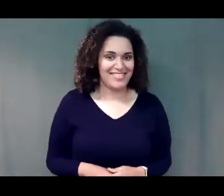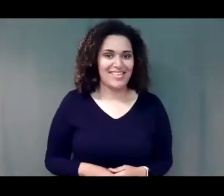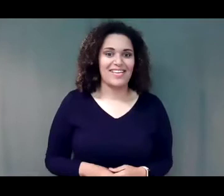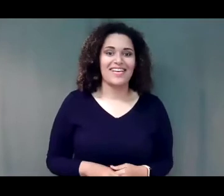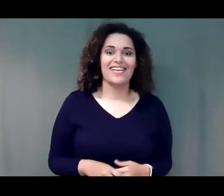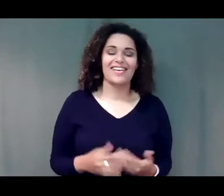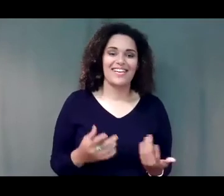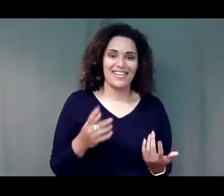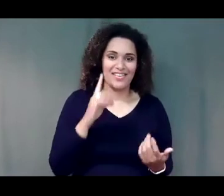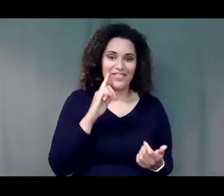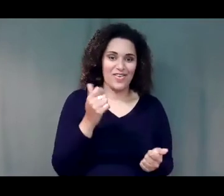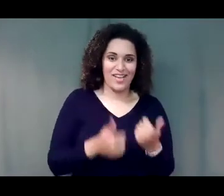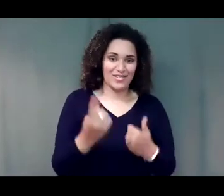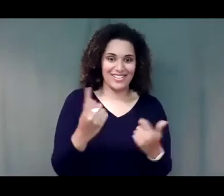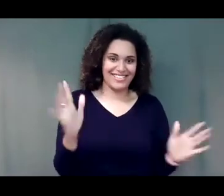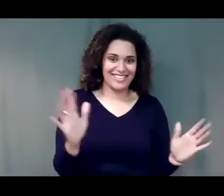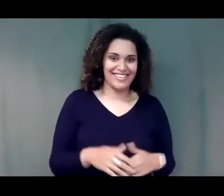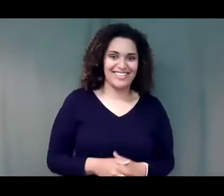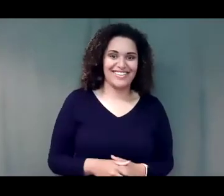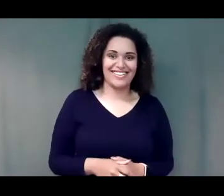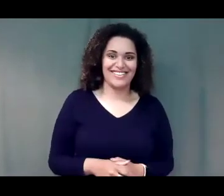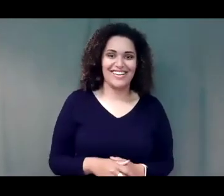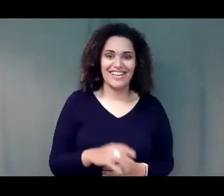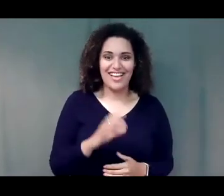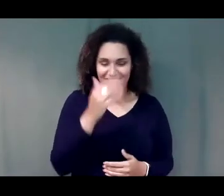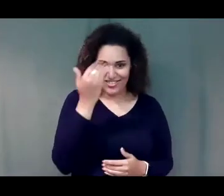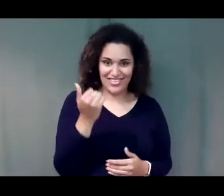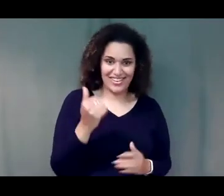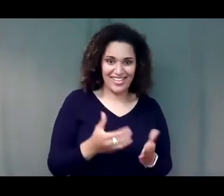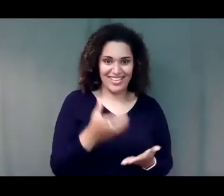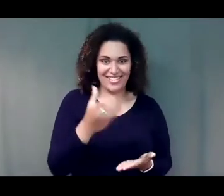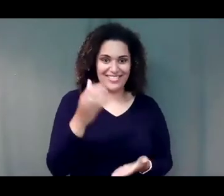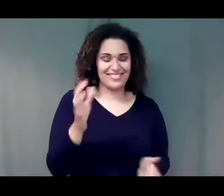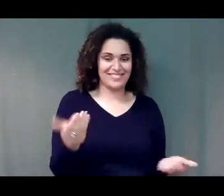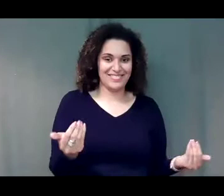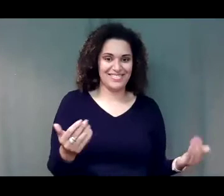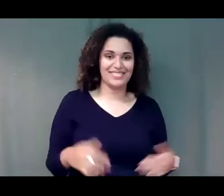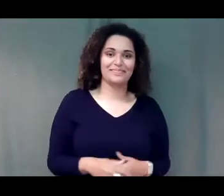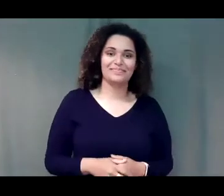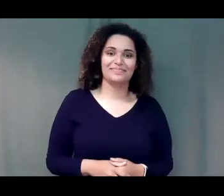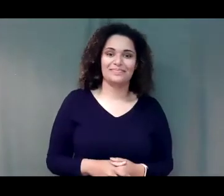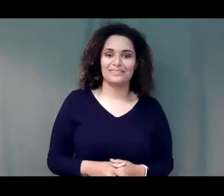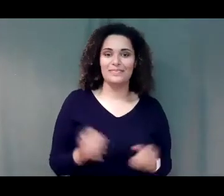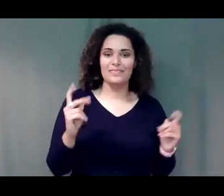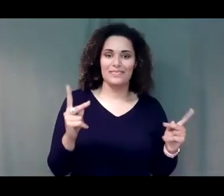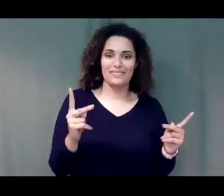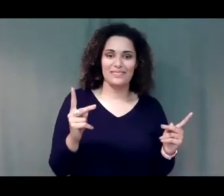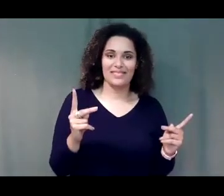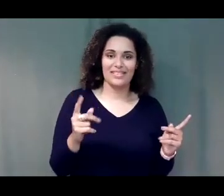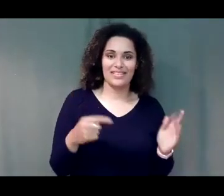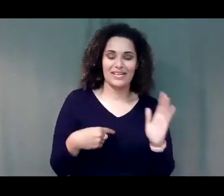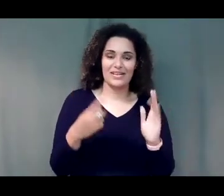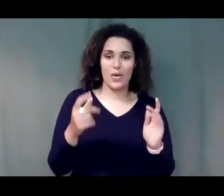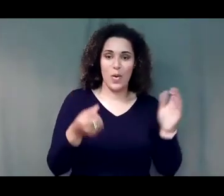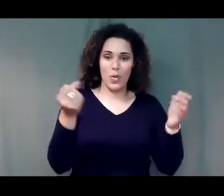yeah. Oh, I forget the label. Let's get down to business. Okay, yeah, did you hold it up so people can